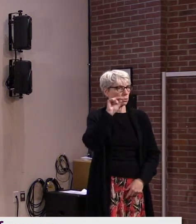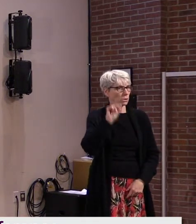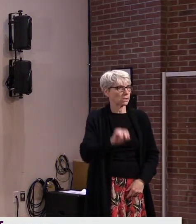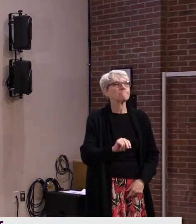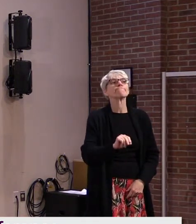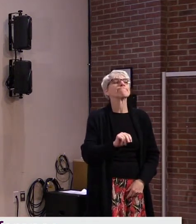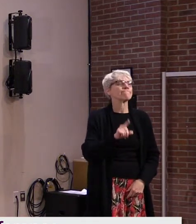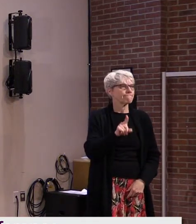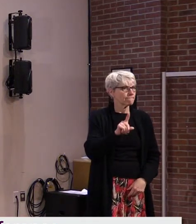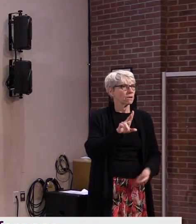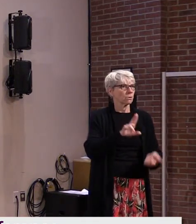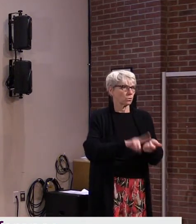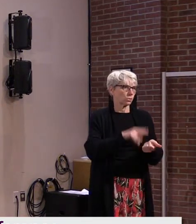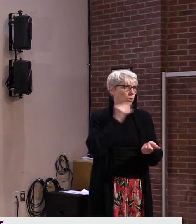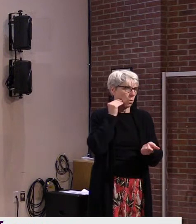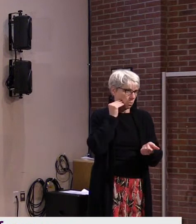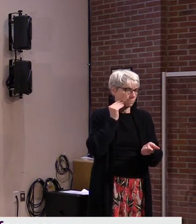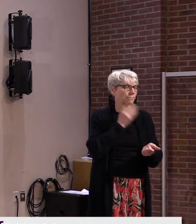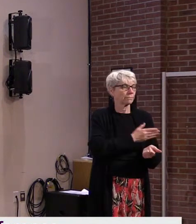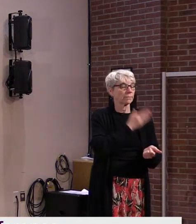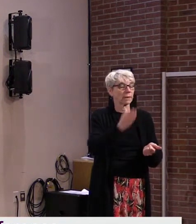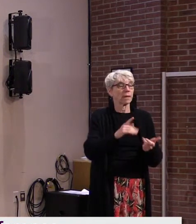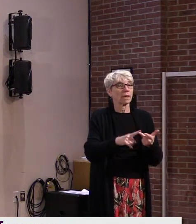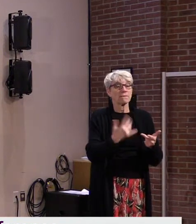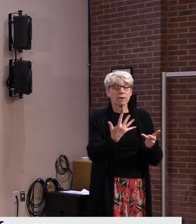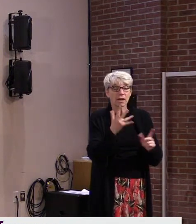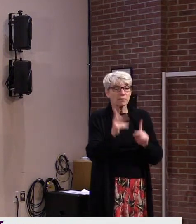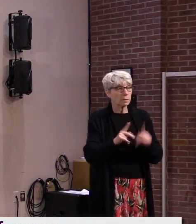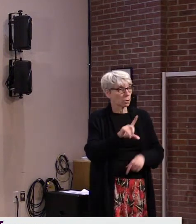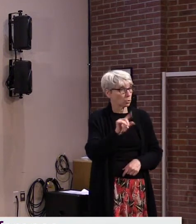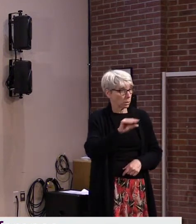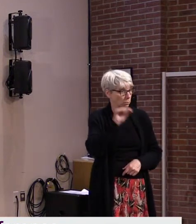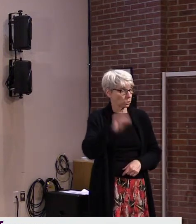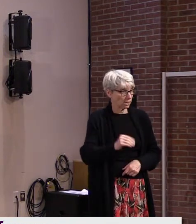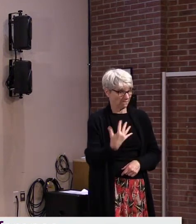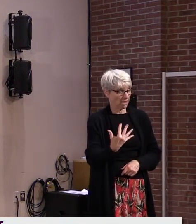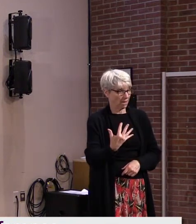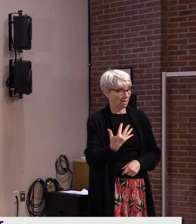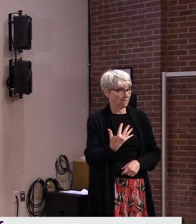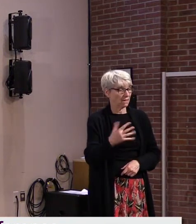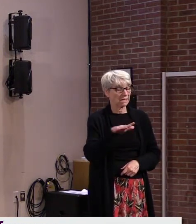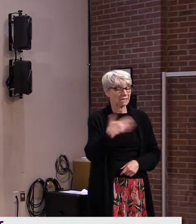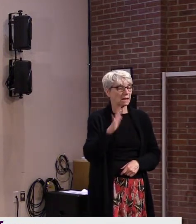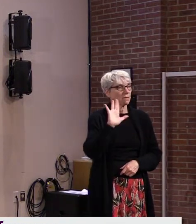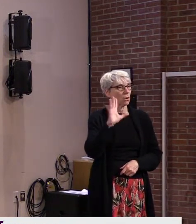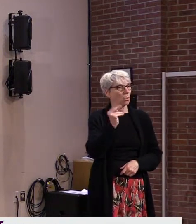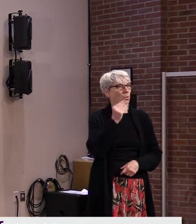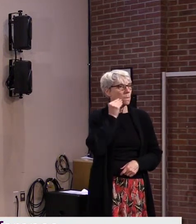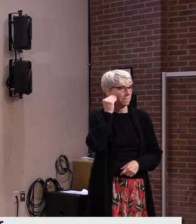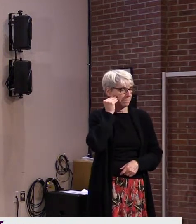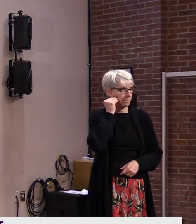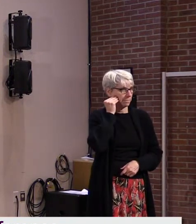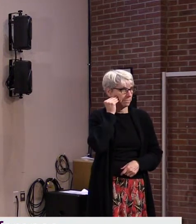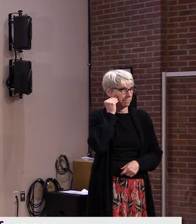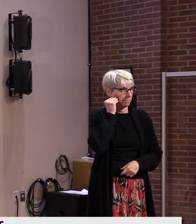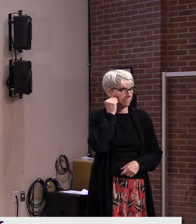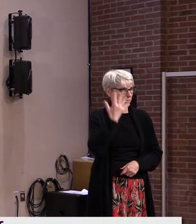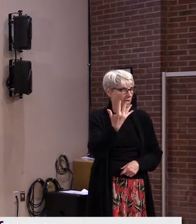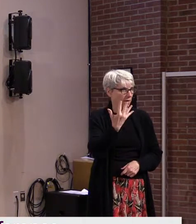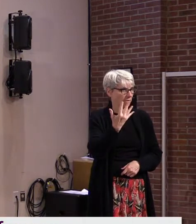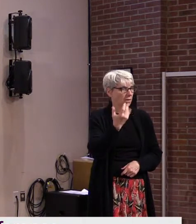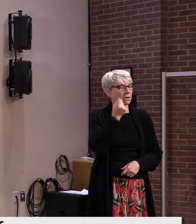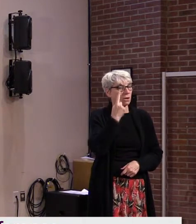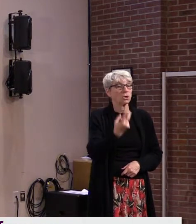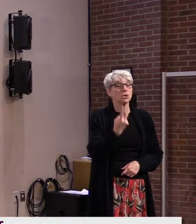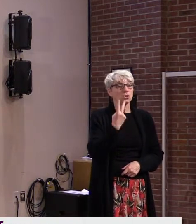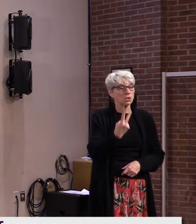long-term care facility. And 5, or 20%, died at a private residence, and 2 of those were in